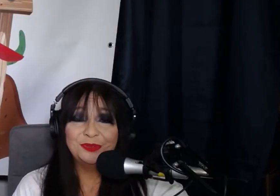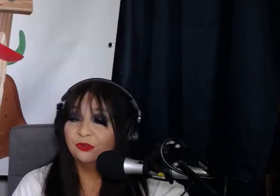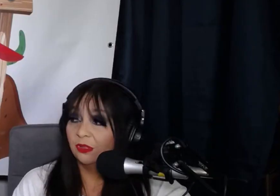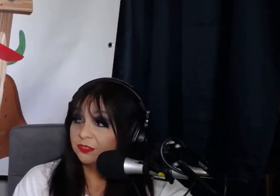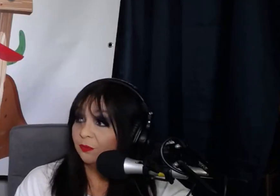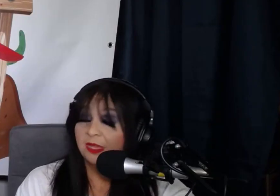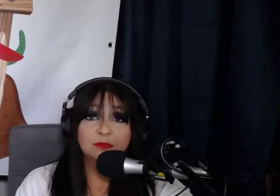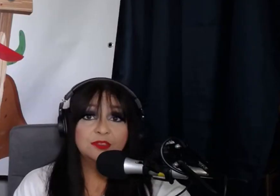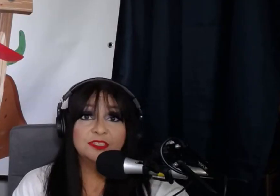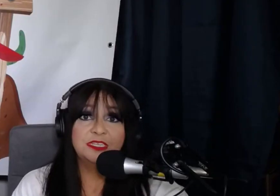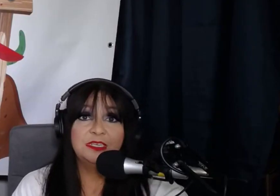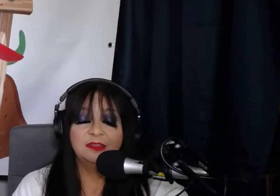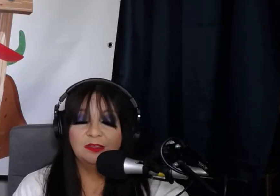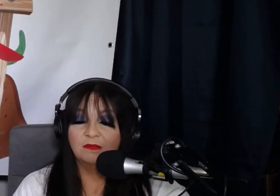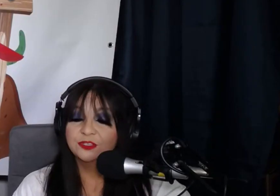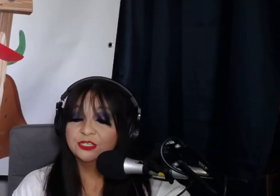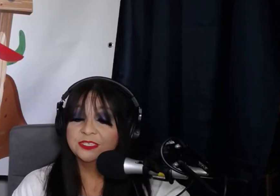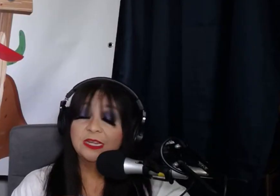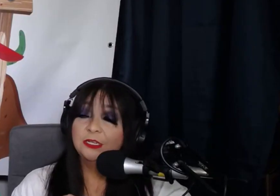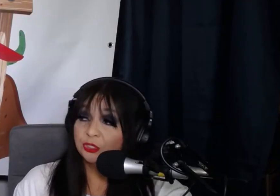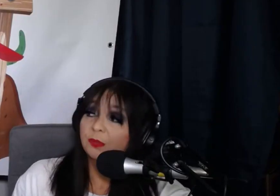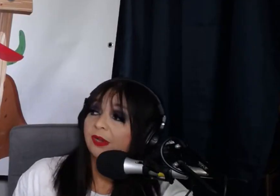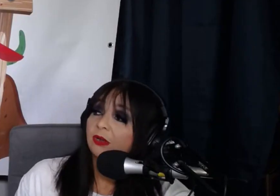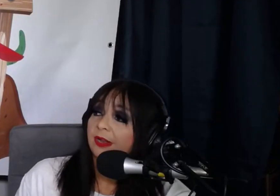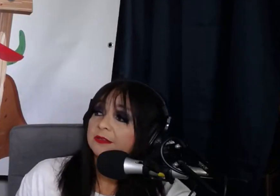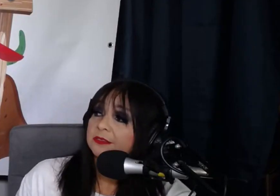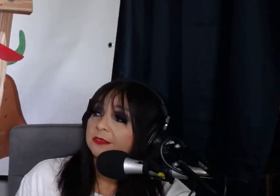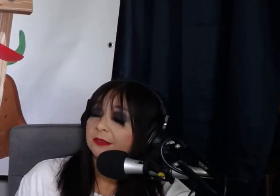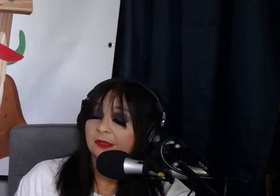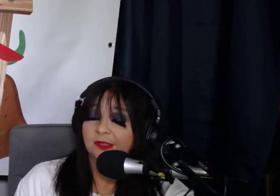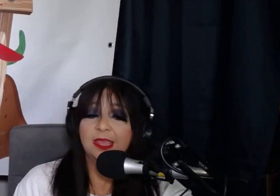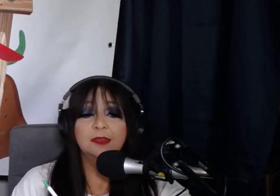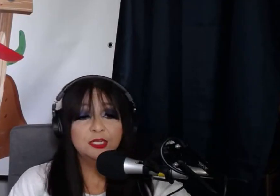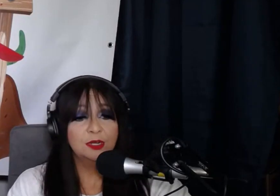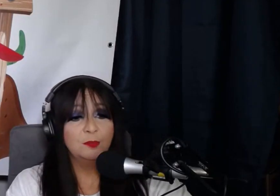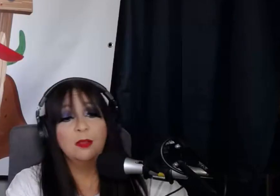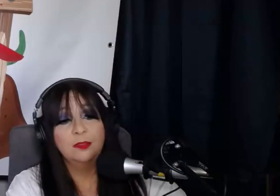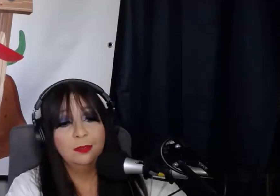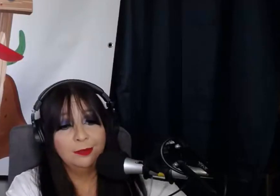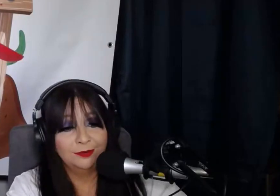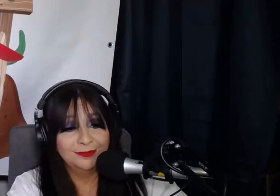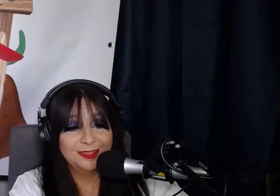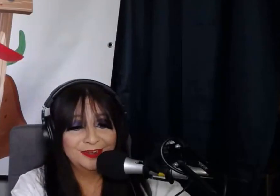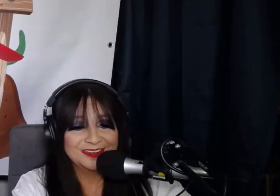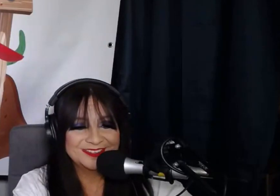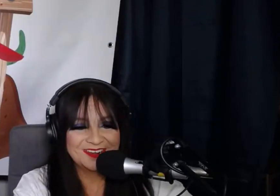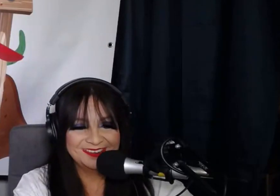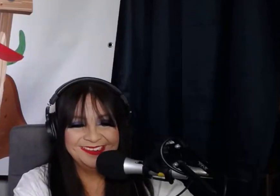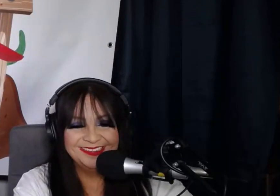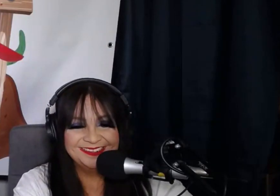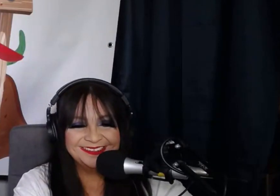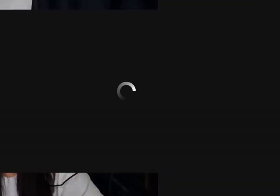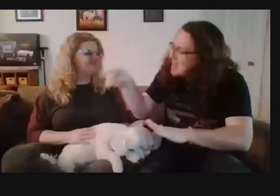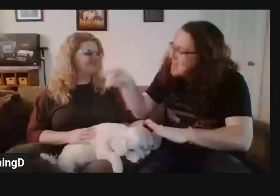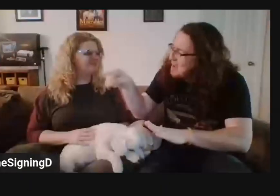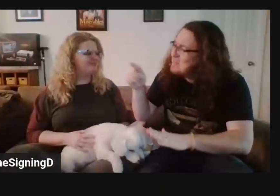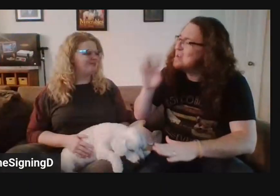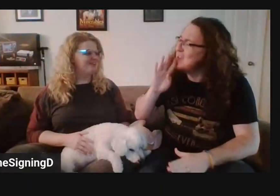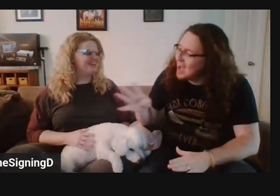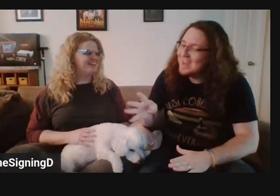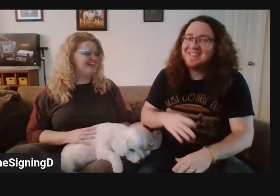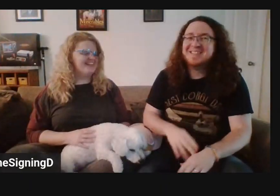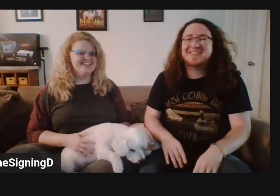YouTube, you'll also be able to see the conversation signing. Should we bring on our guests? Absolutely. Candy, shut your mouth and let your guests talk.